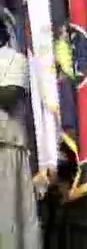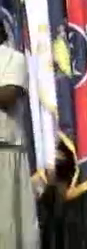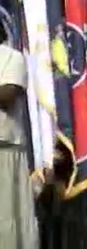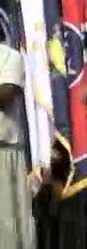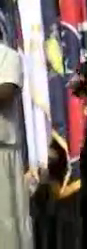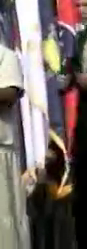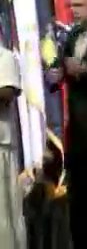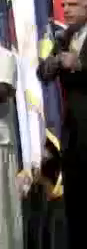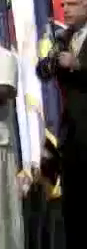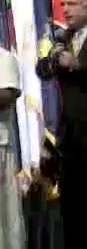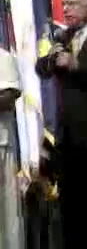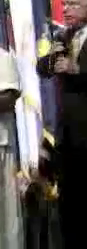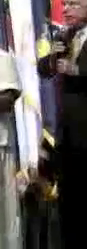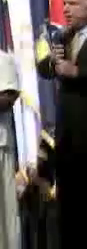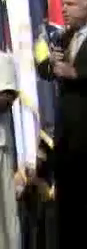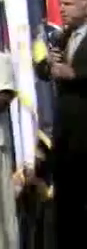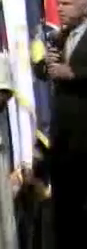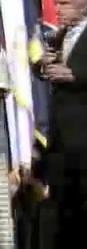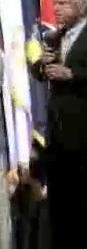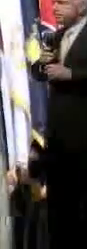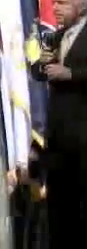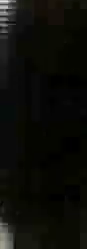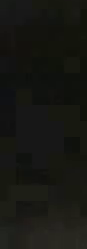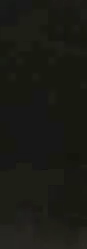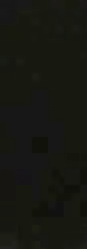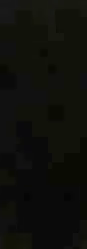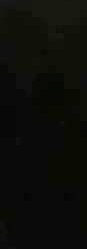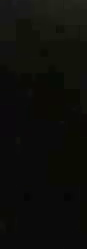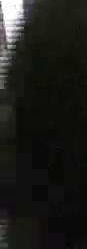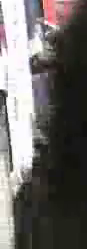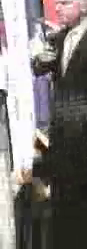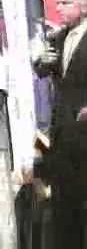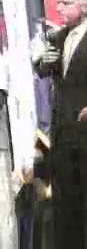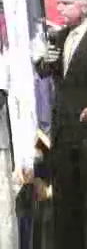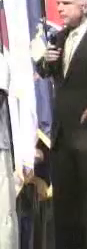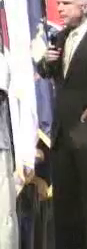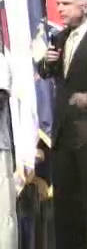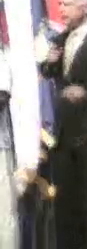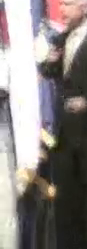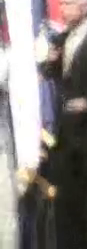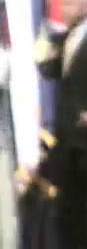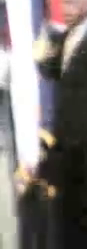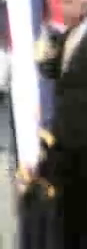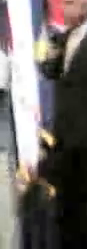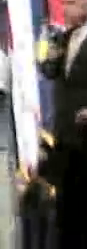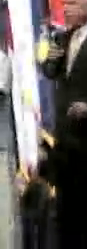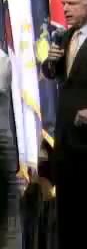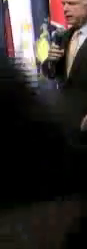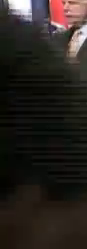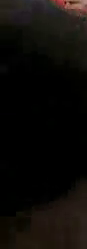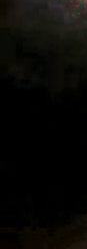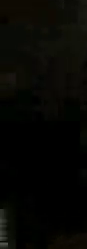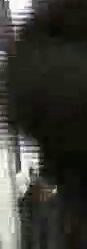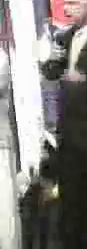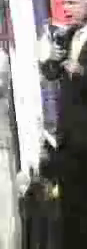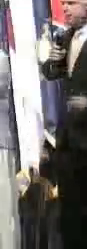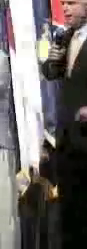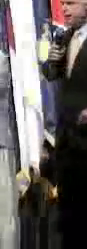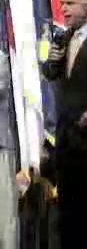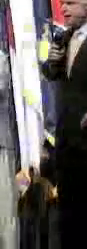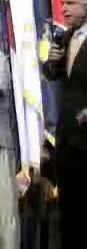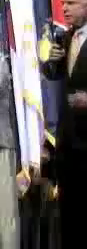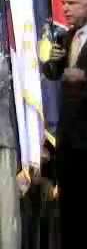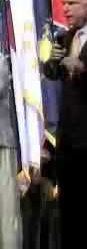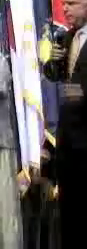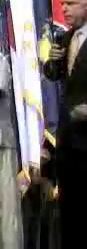addressing FEMA. Thank you. My thoughts are that the tragedy and injustice of New Orleans can never